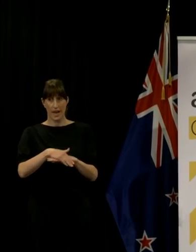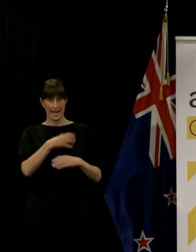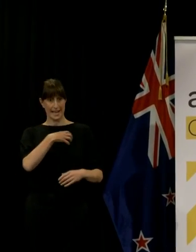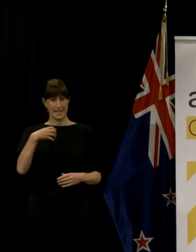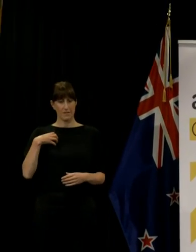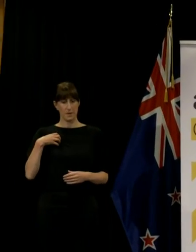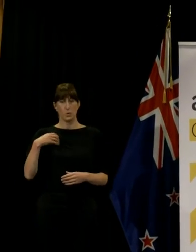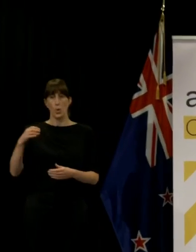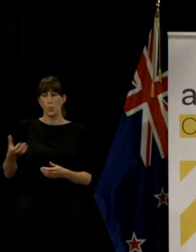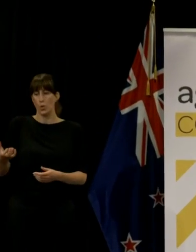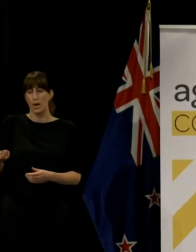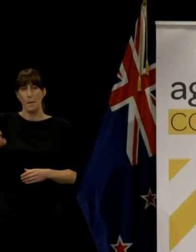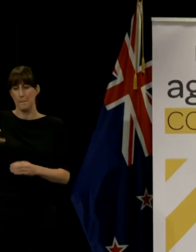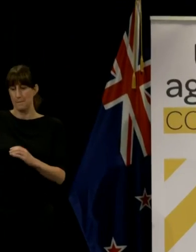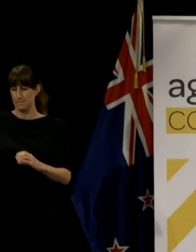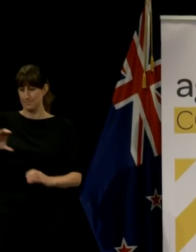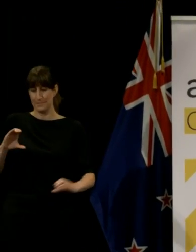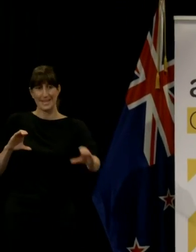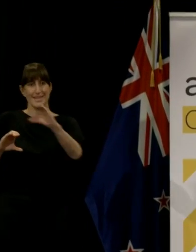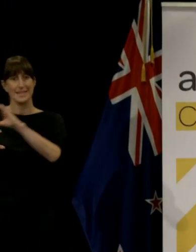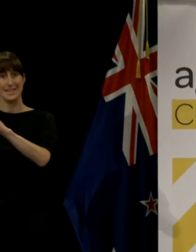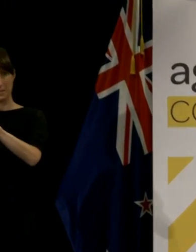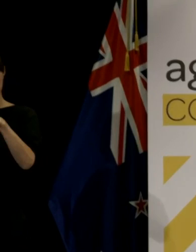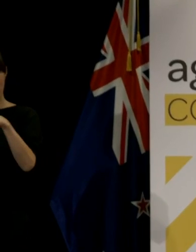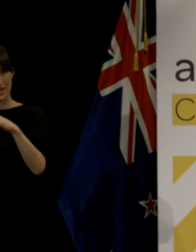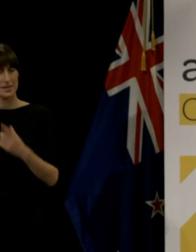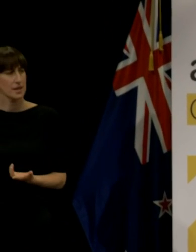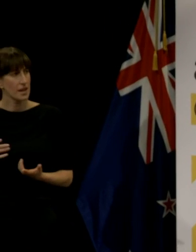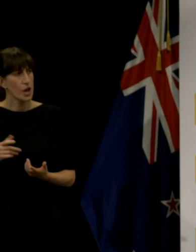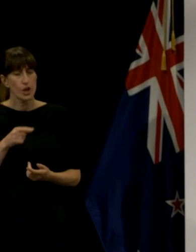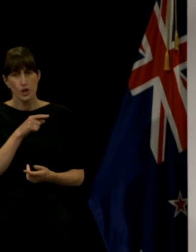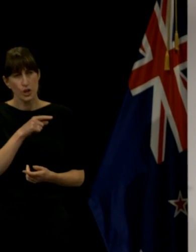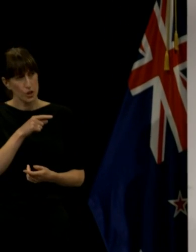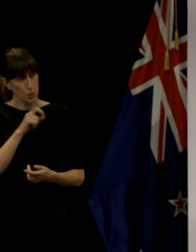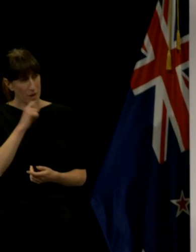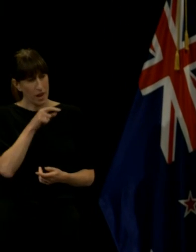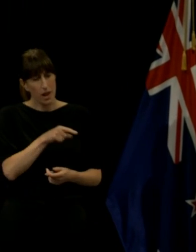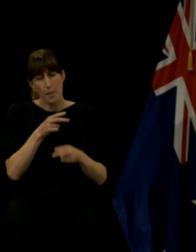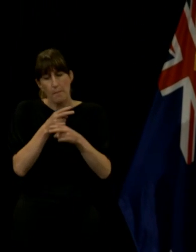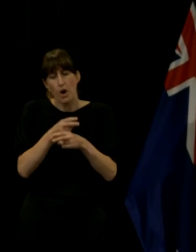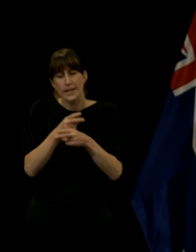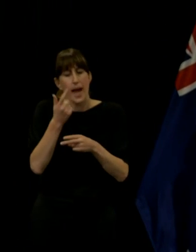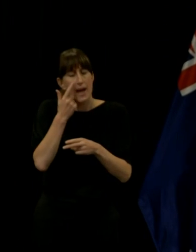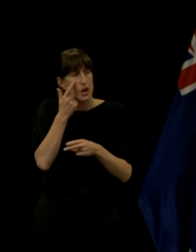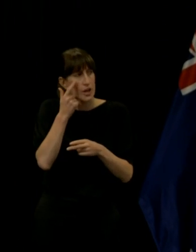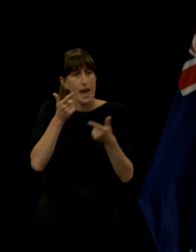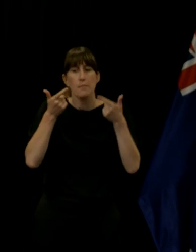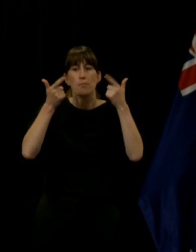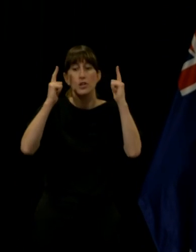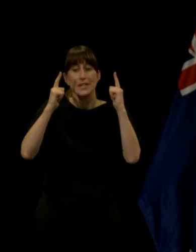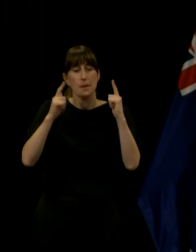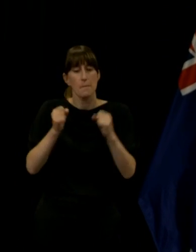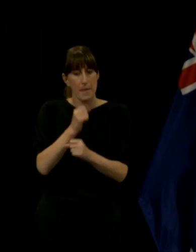monitoring employers, making sure that any wage subsidy received from the government is being passed on